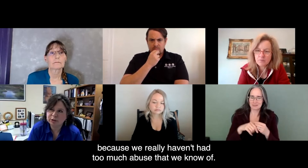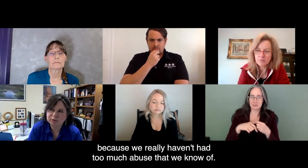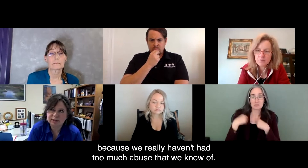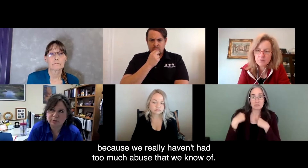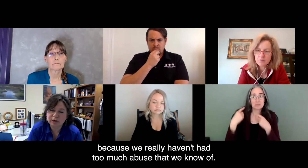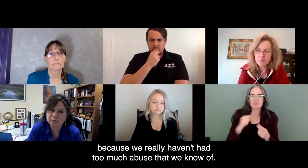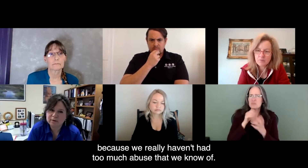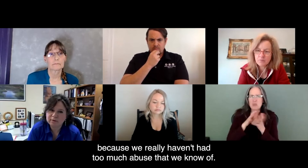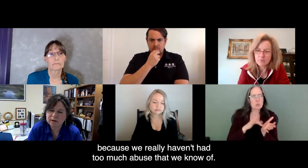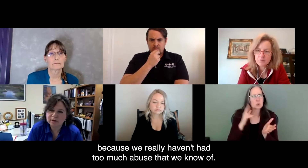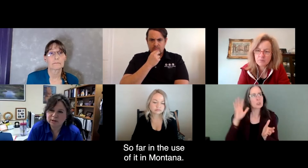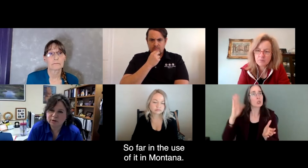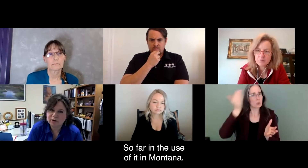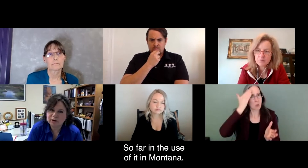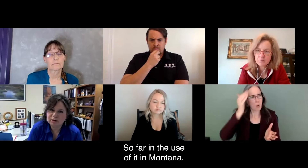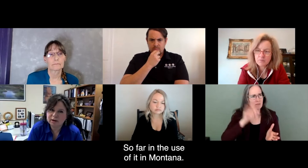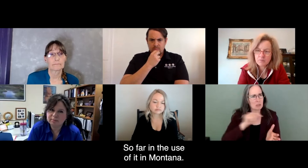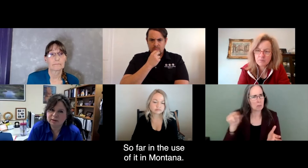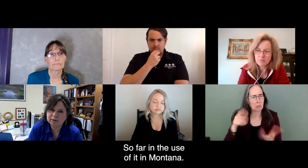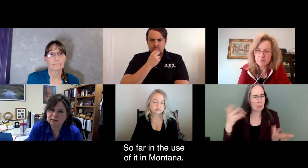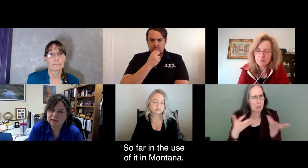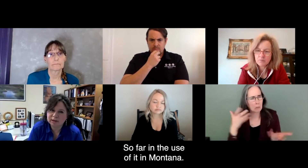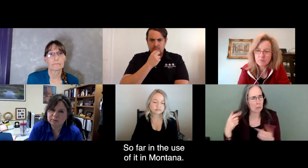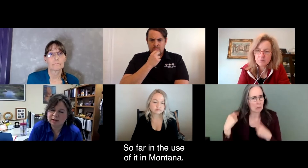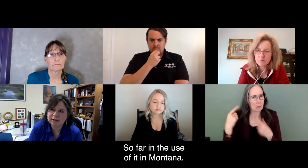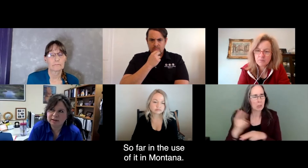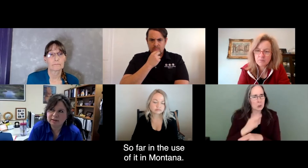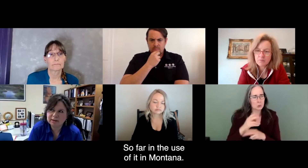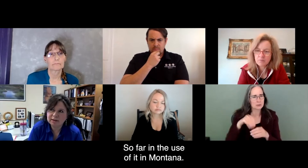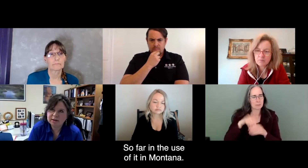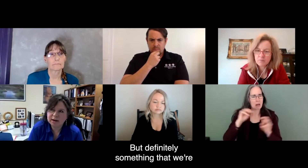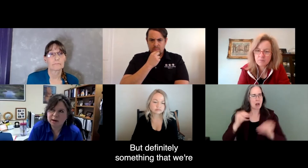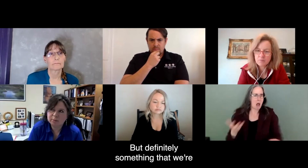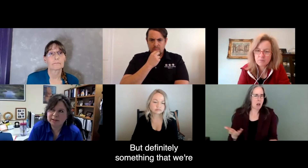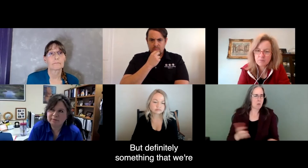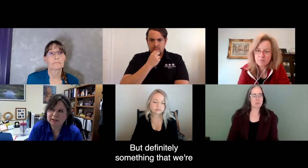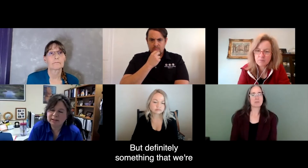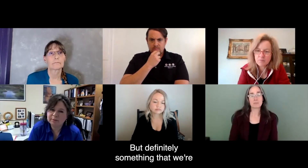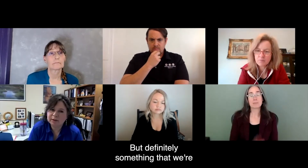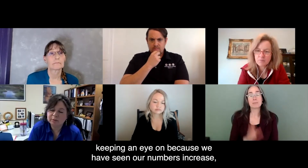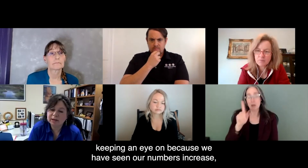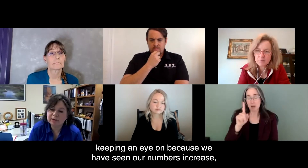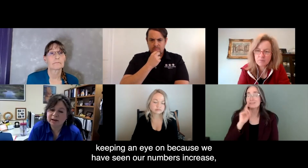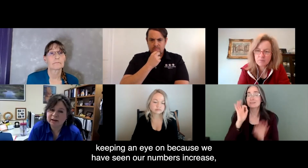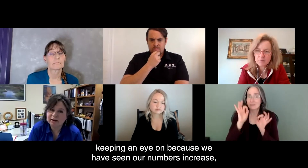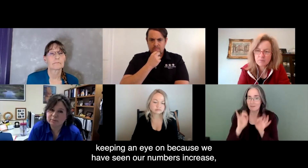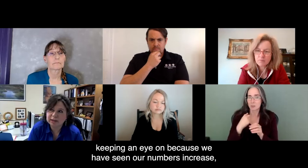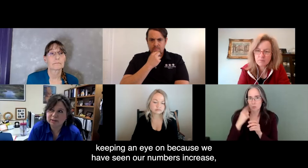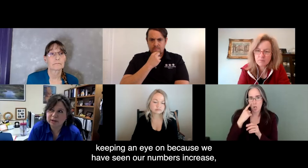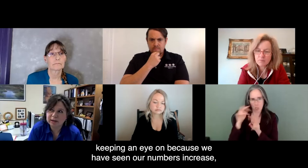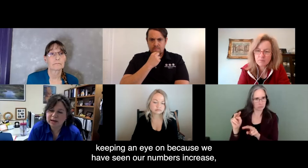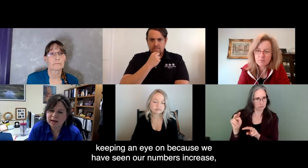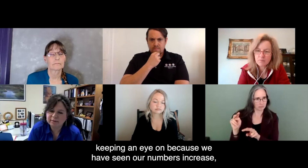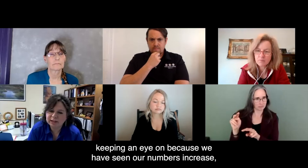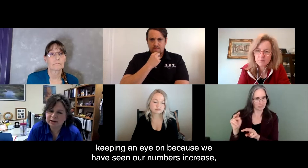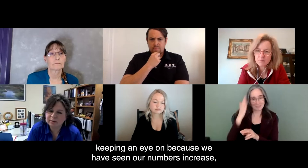much abuse that we know of so far in the use of it in Montana. But definitely something that we're keeping an eye on because